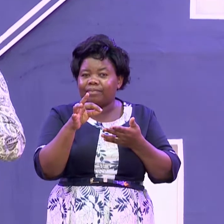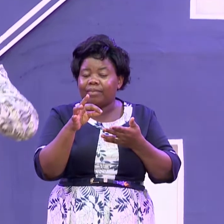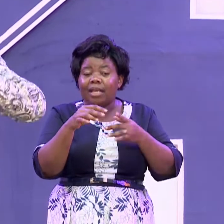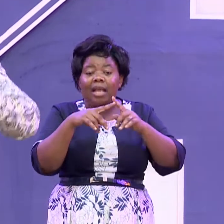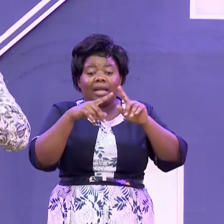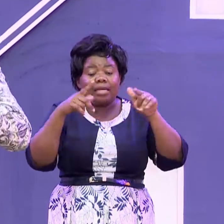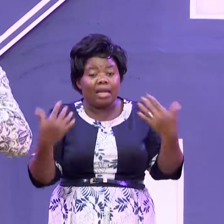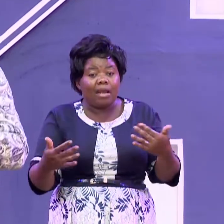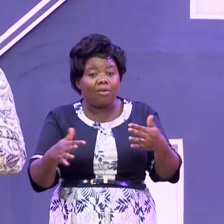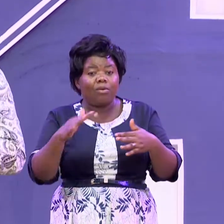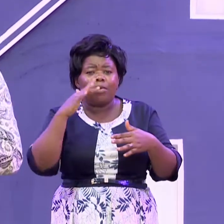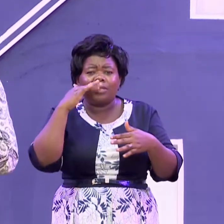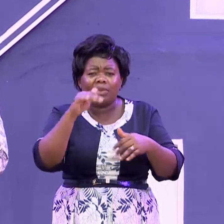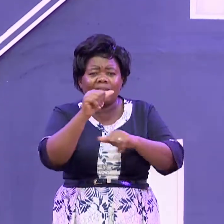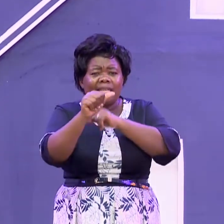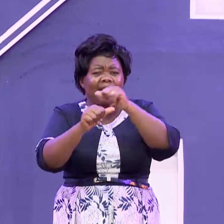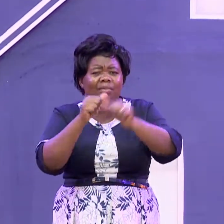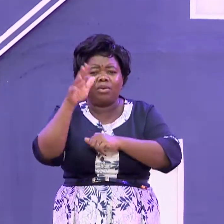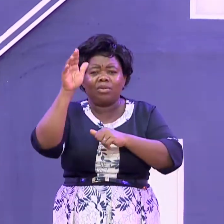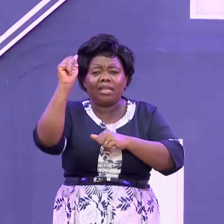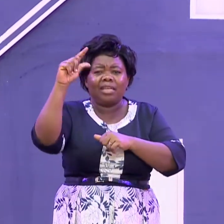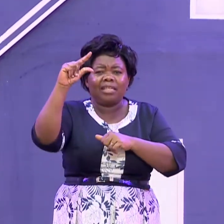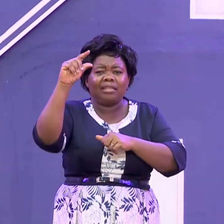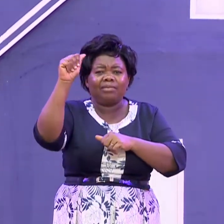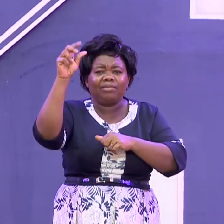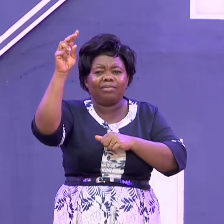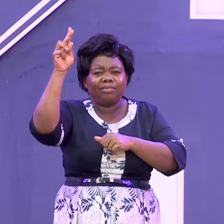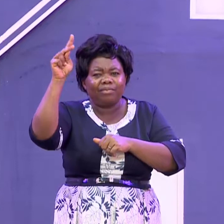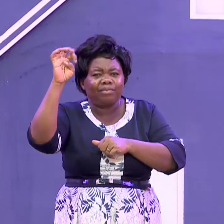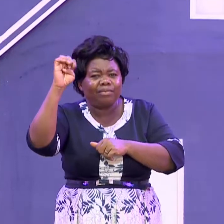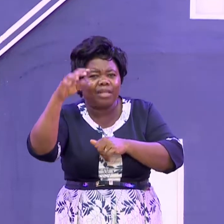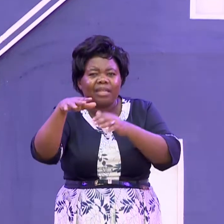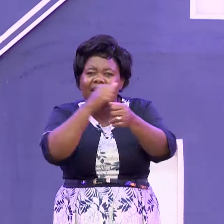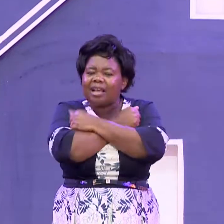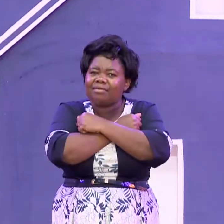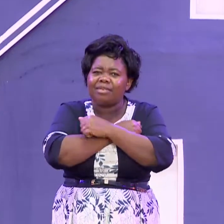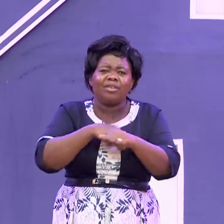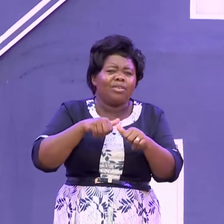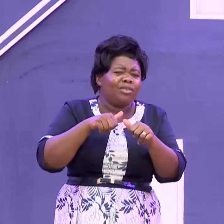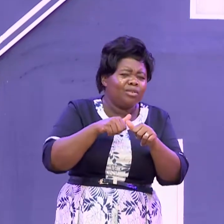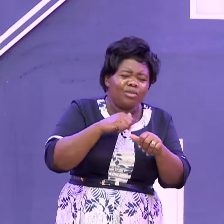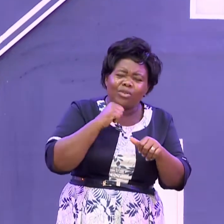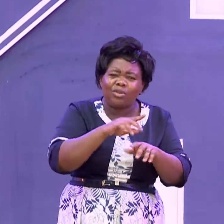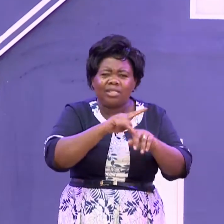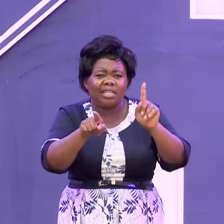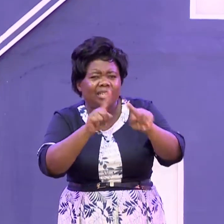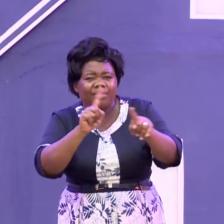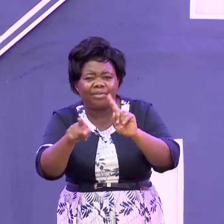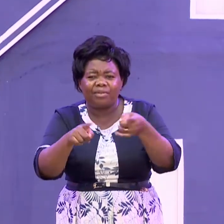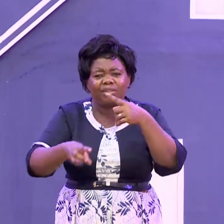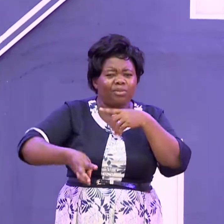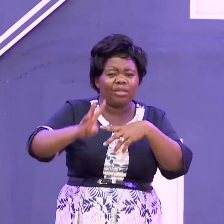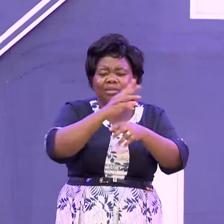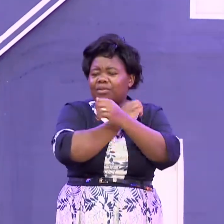And you are talking about agape love. Nga togera ku kwagala kuno kwa Katonda. Not all other forms of love. Si kwagala